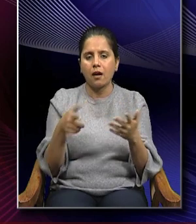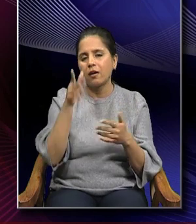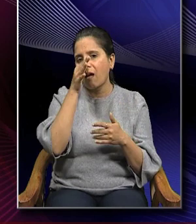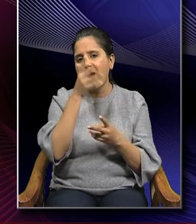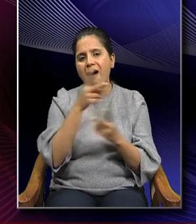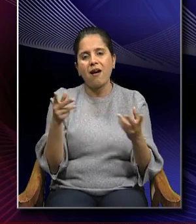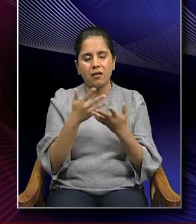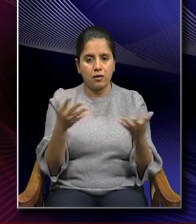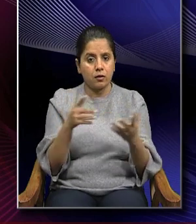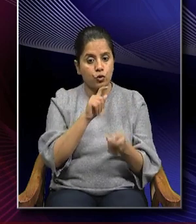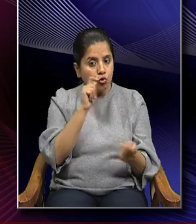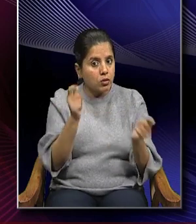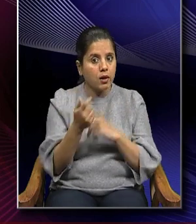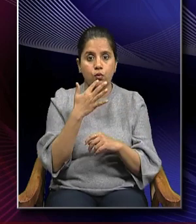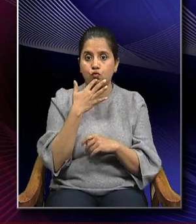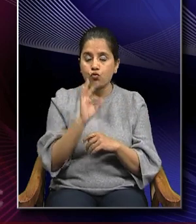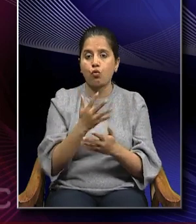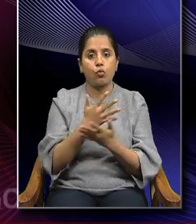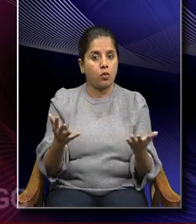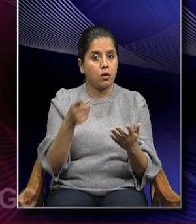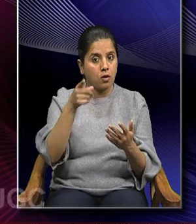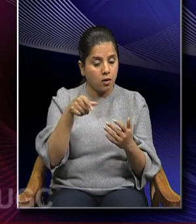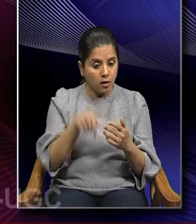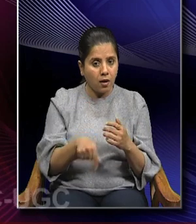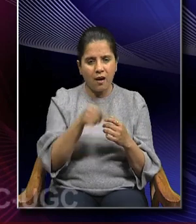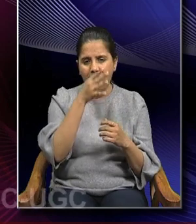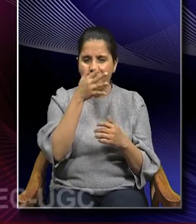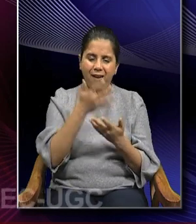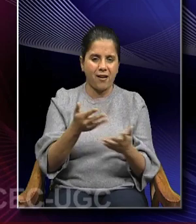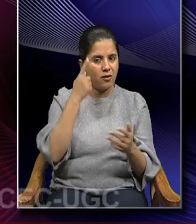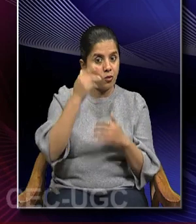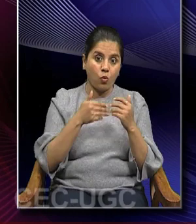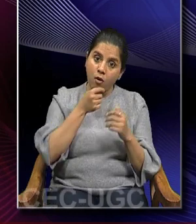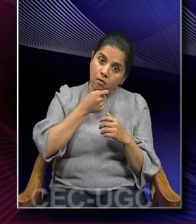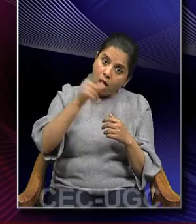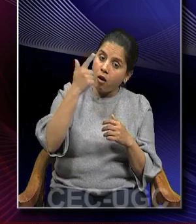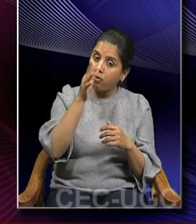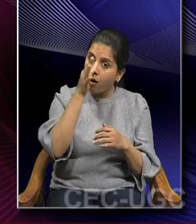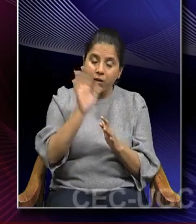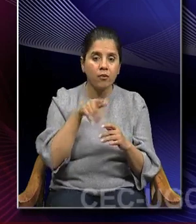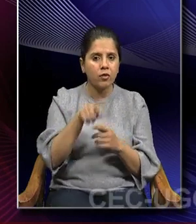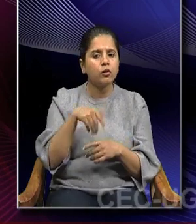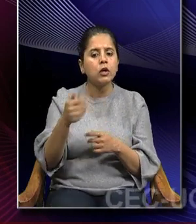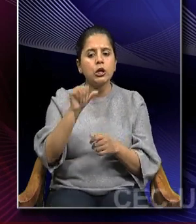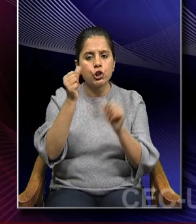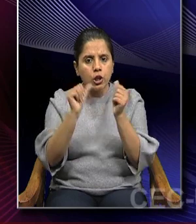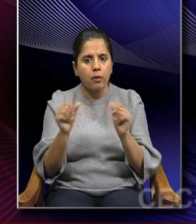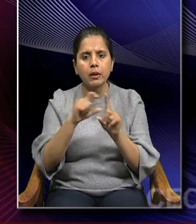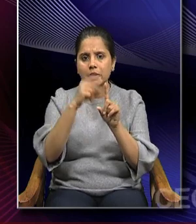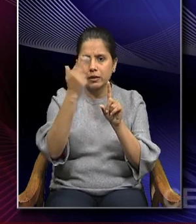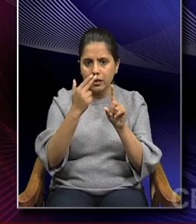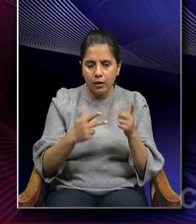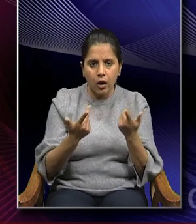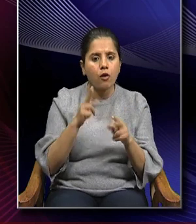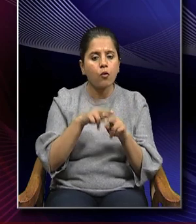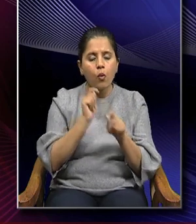an actual product, what your product would look alike, what would be the shape and design of your product, what would be the